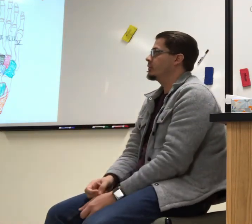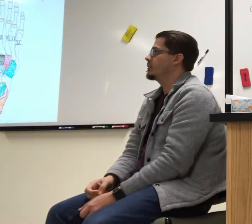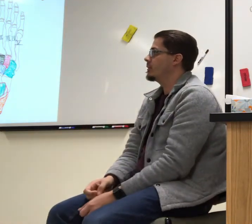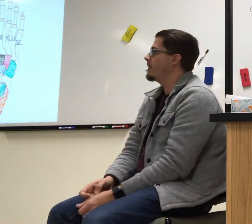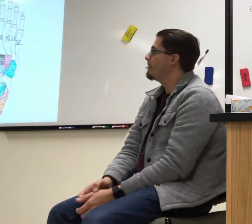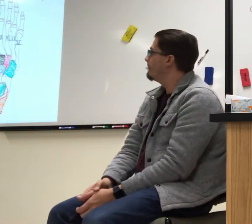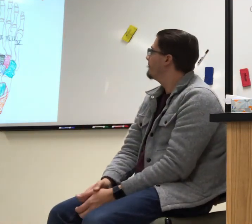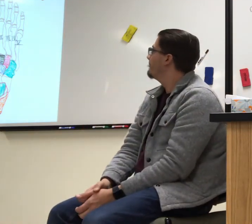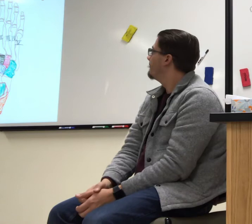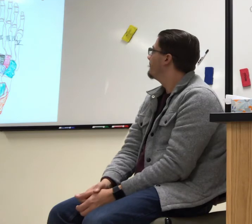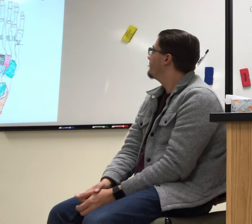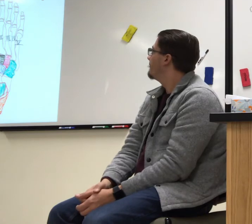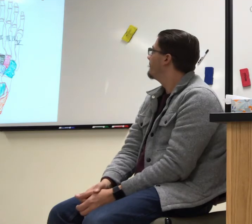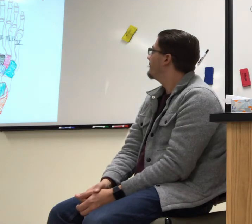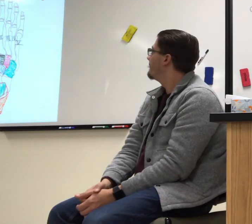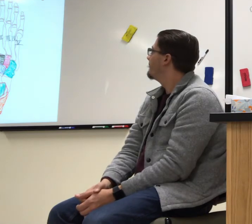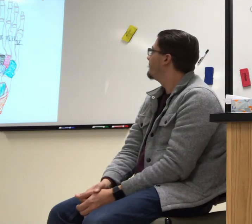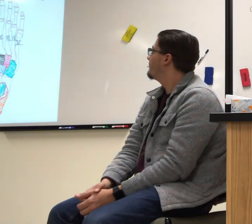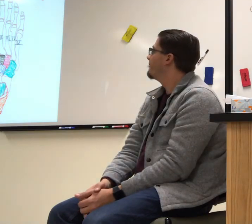Phalanges.